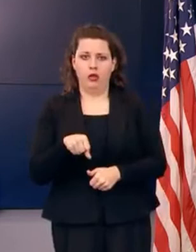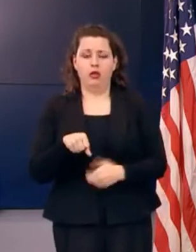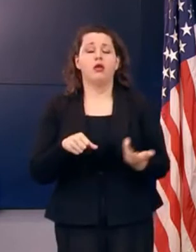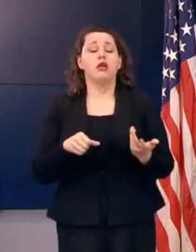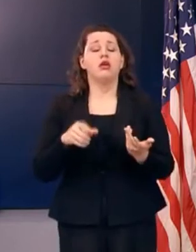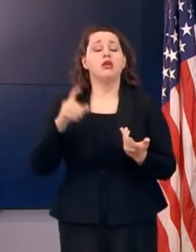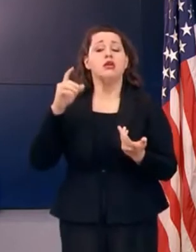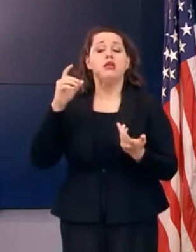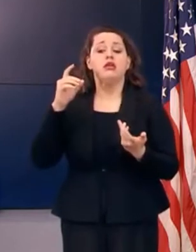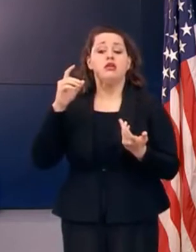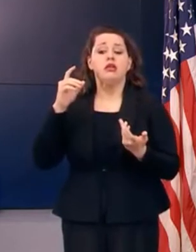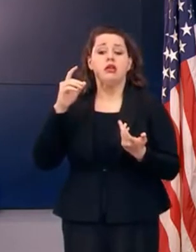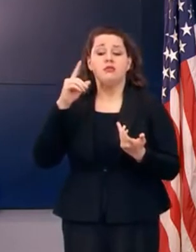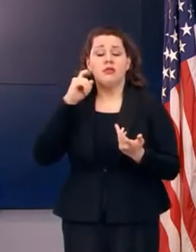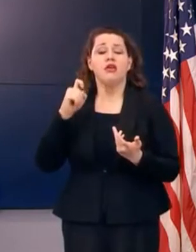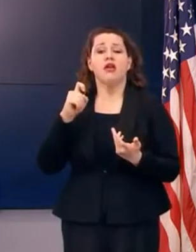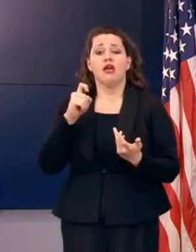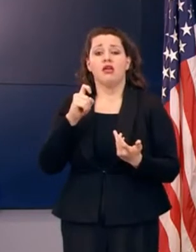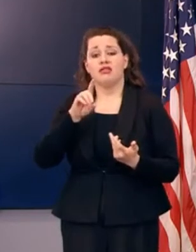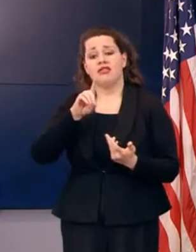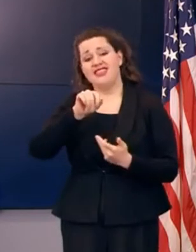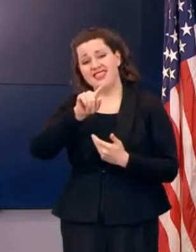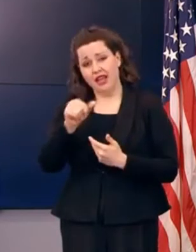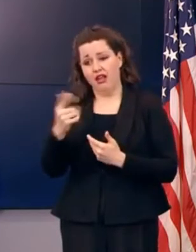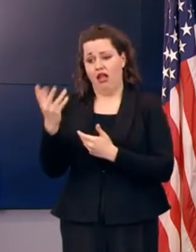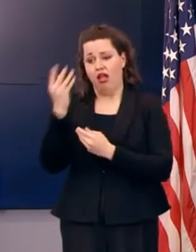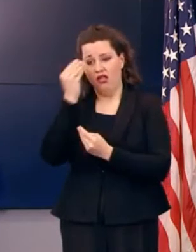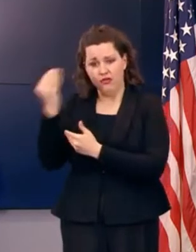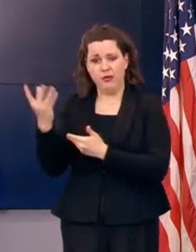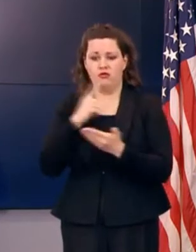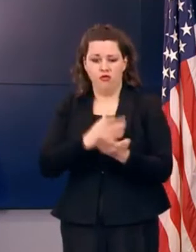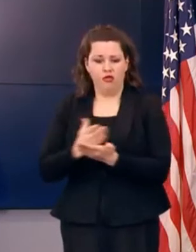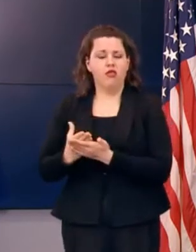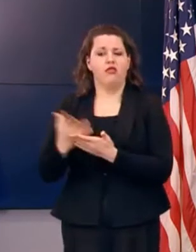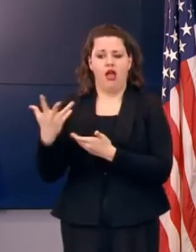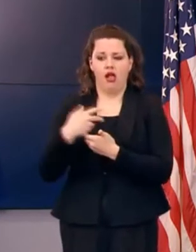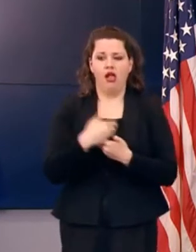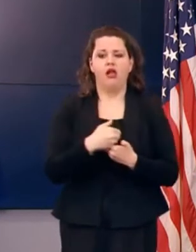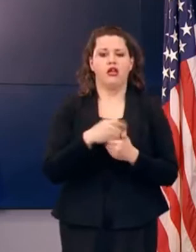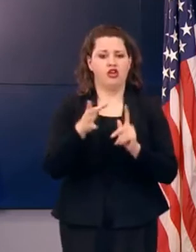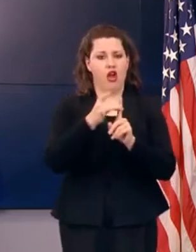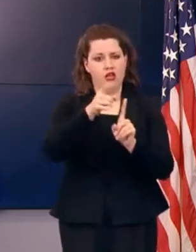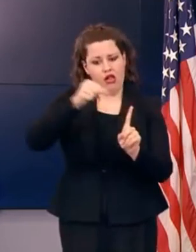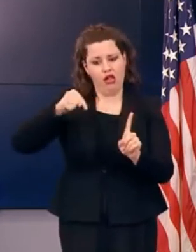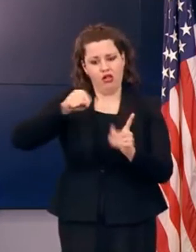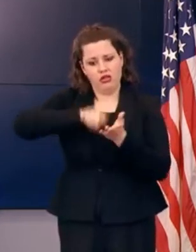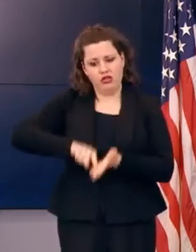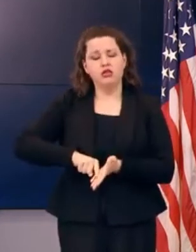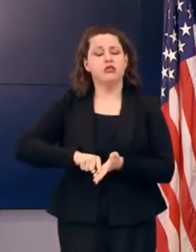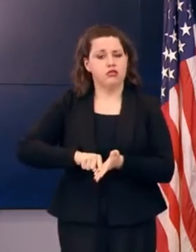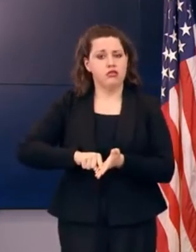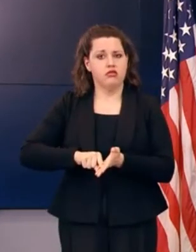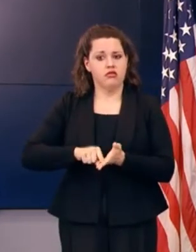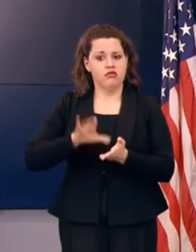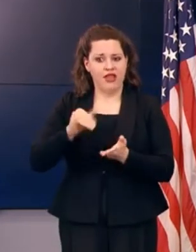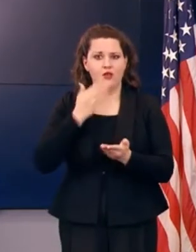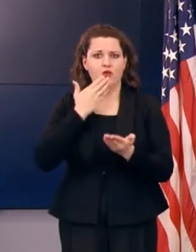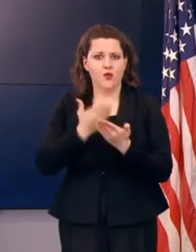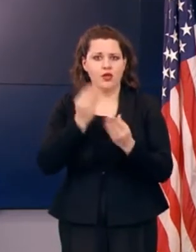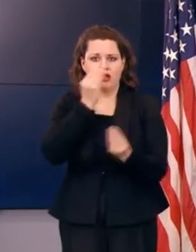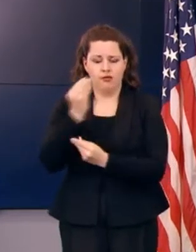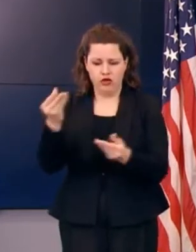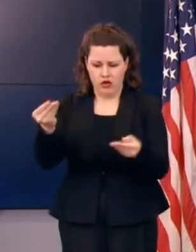the robust case investigation and tracing, that also provides us the data on how and where